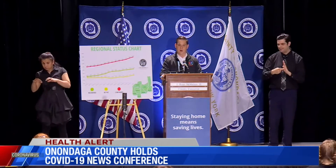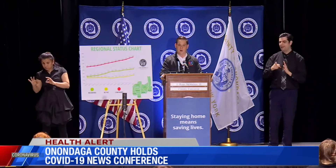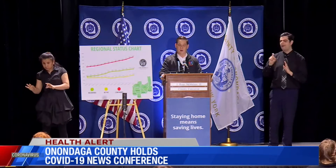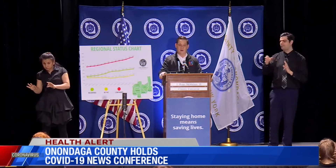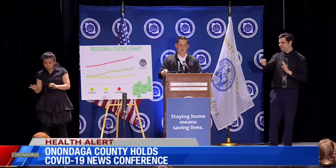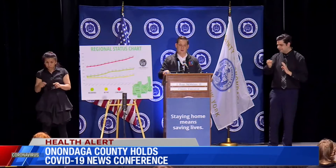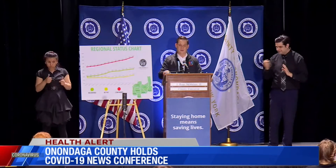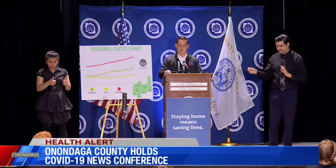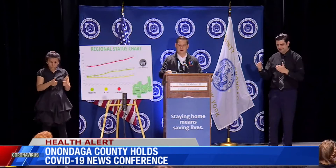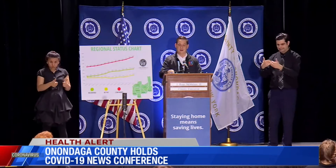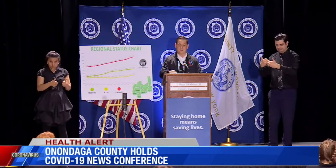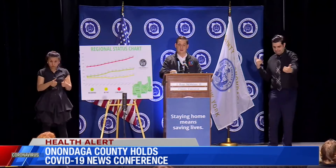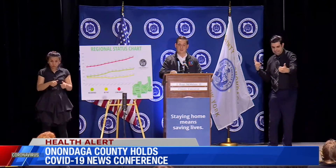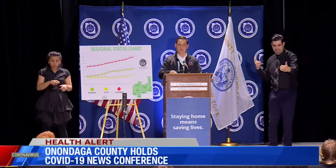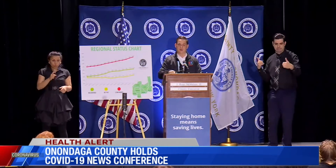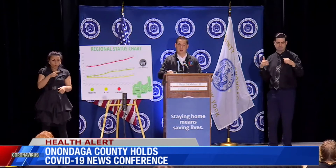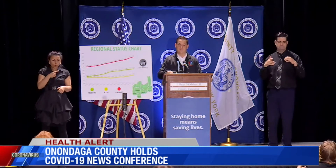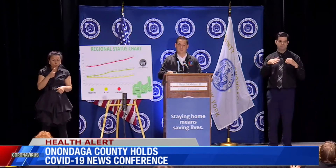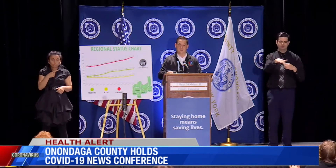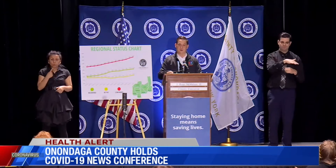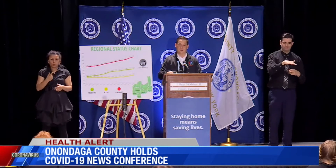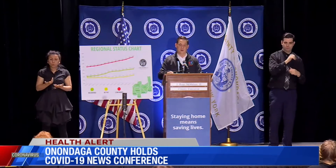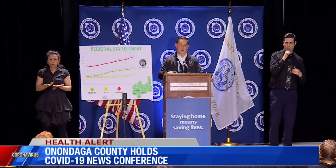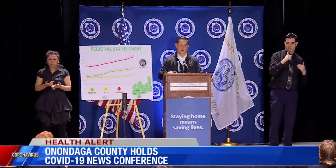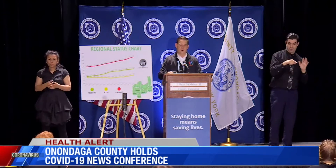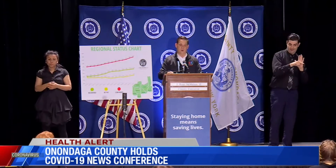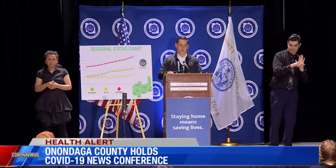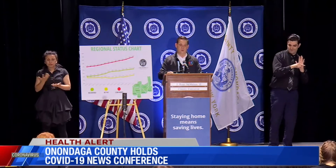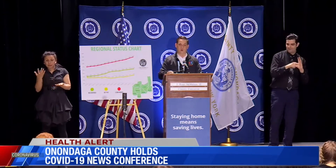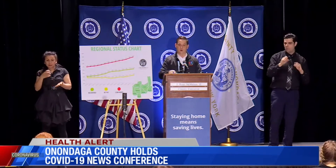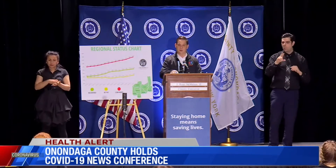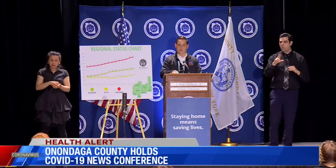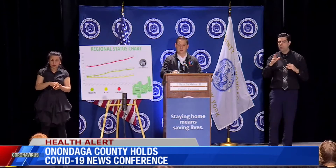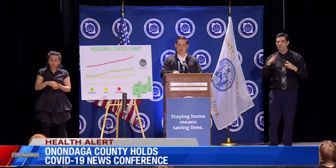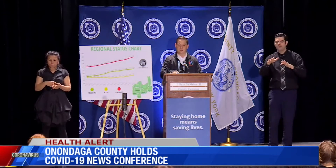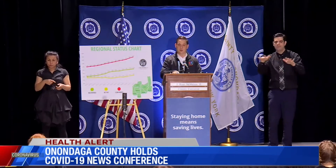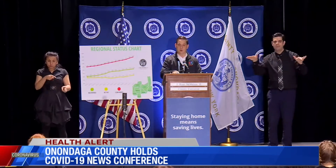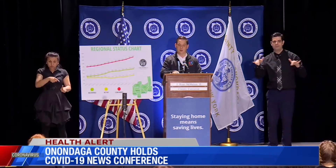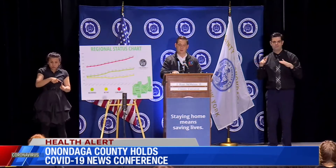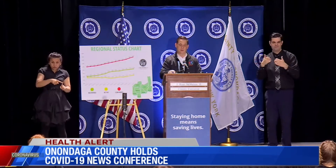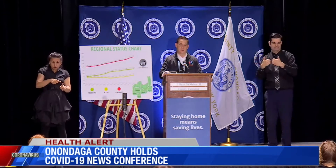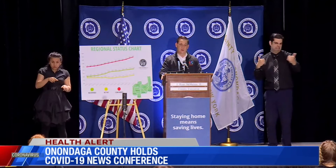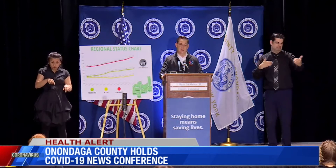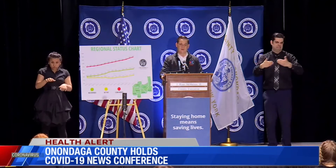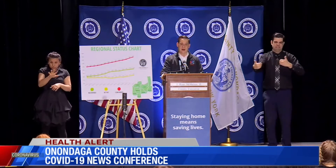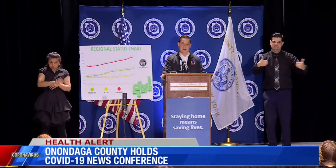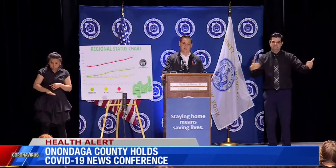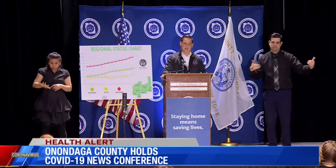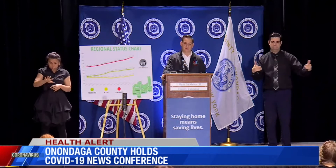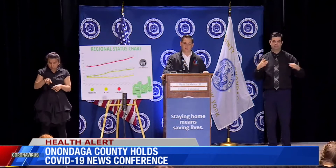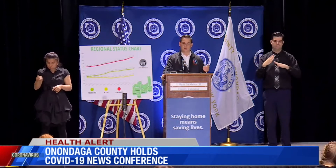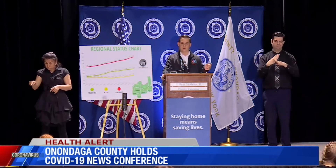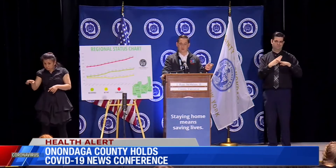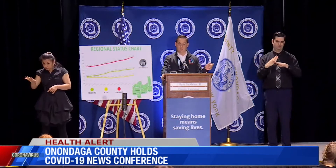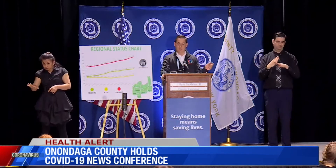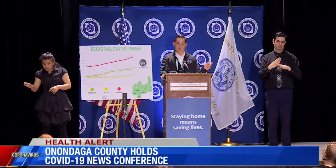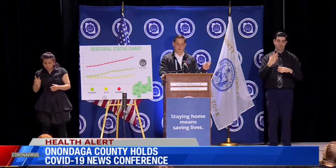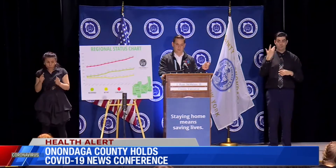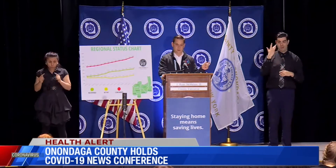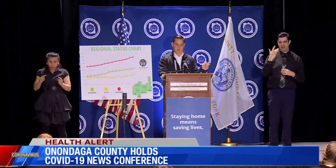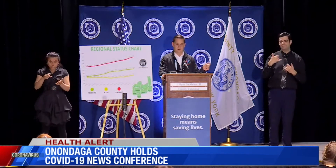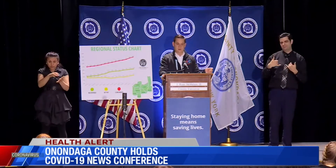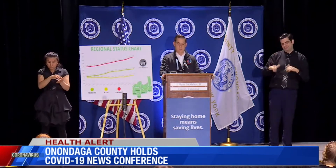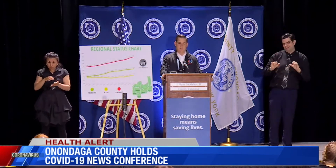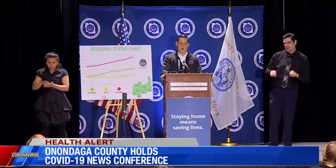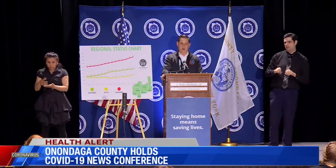out is there any other geographical or stories that the data is showing us. If not, then you look